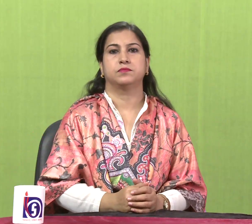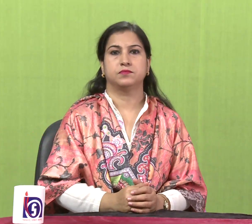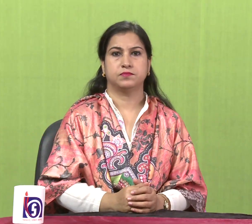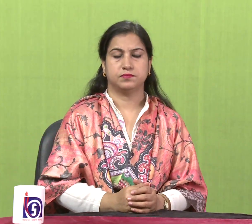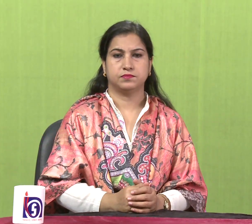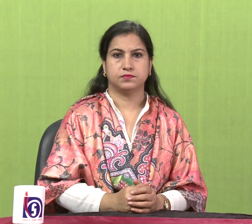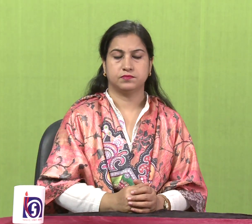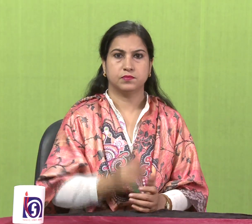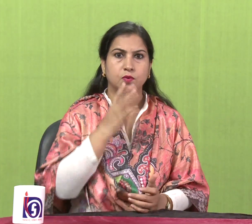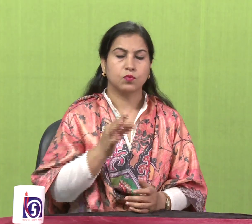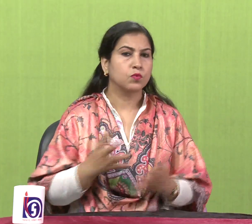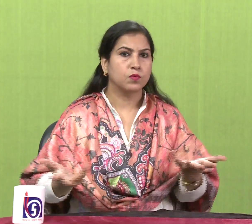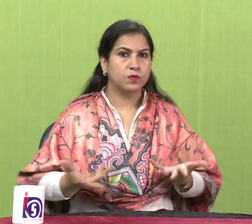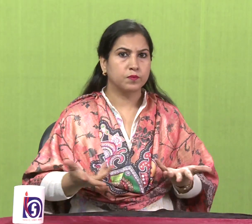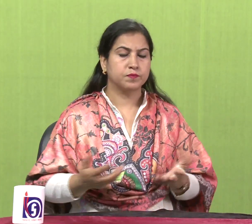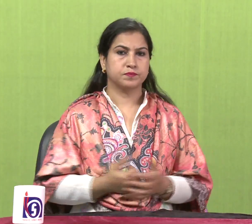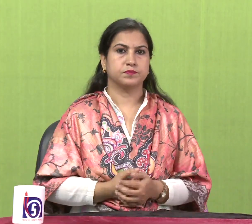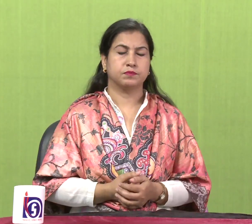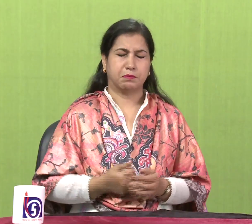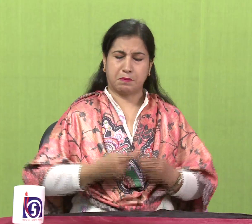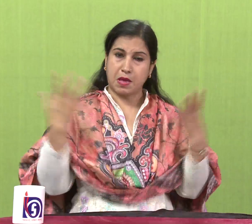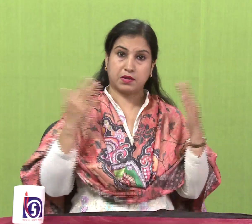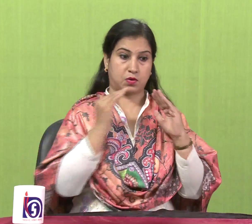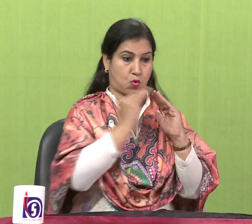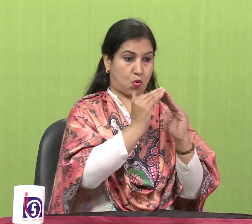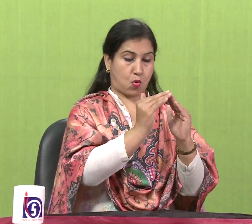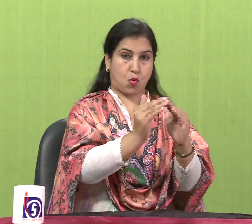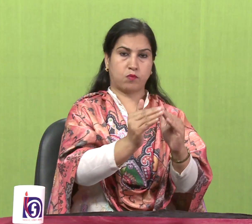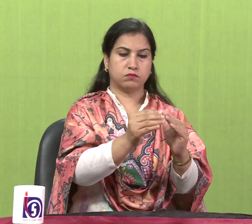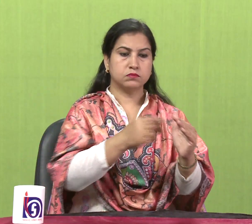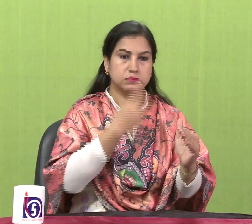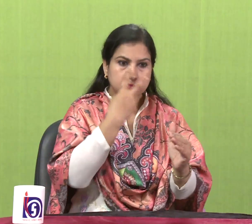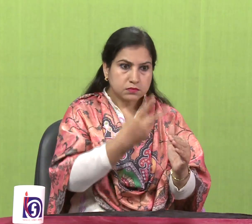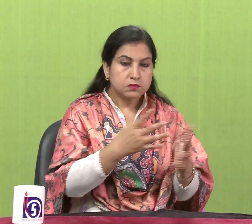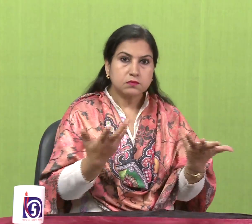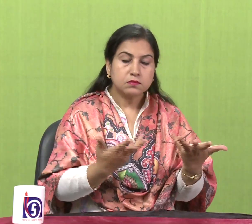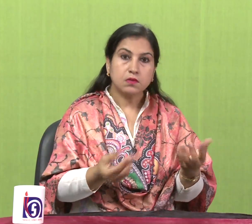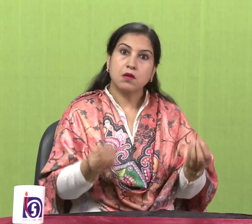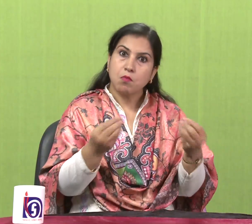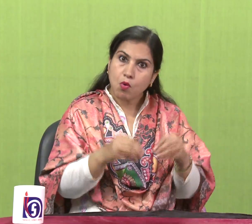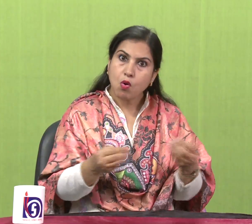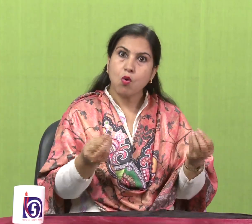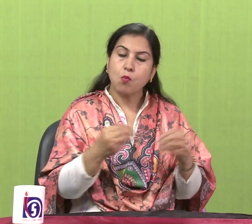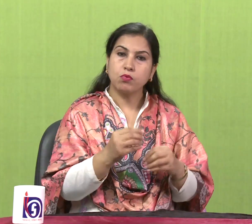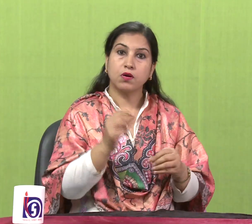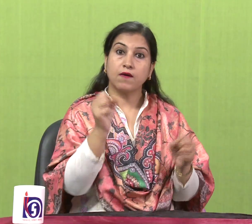In fact, in many homes, we can find more one fridge and AC.